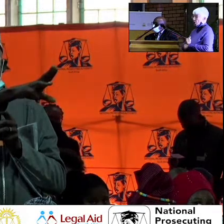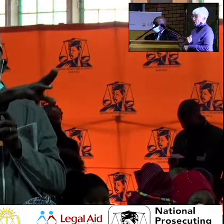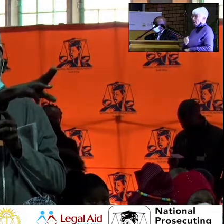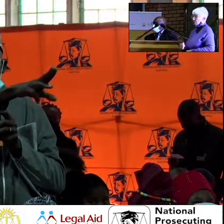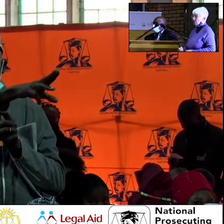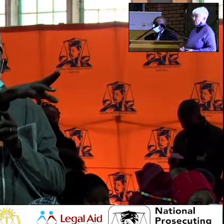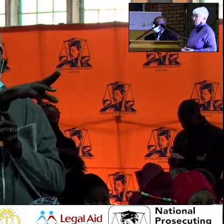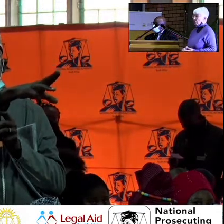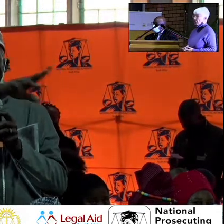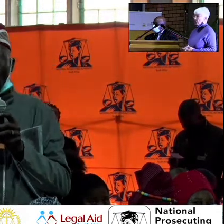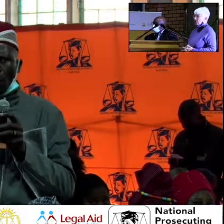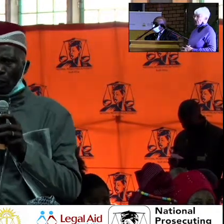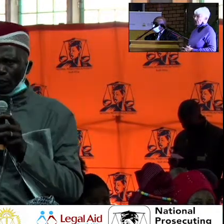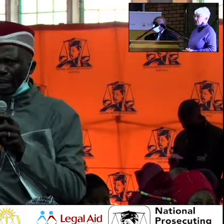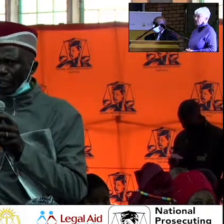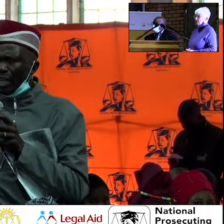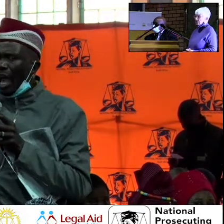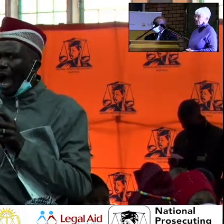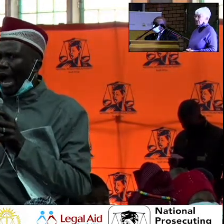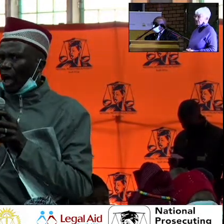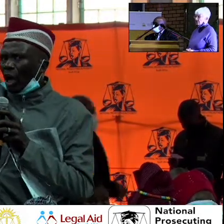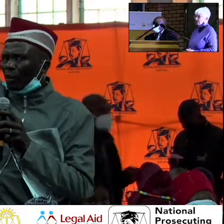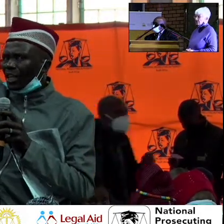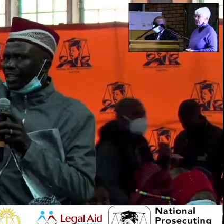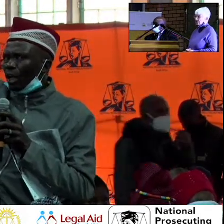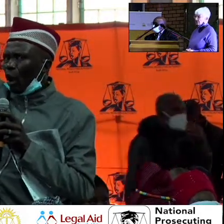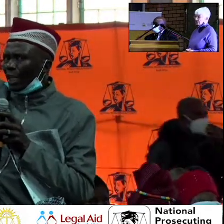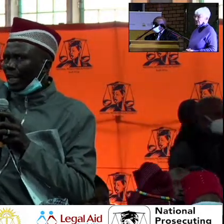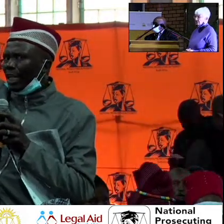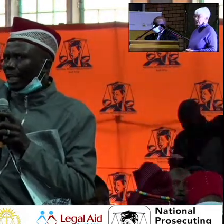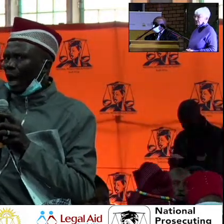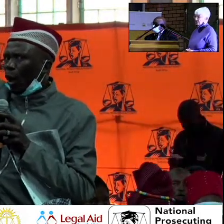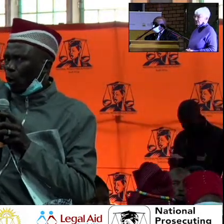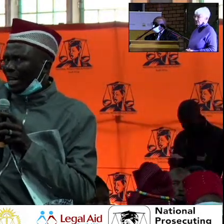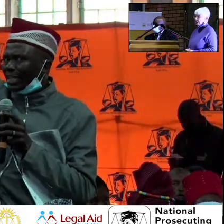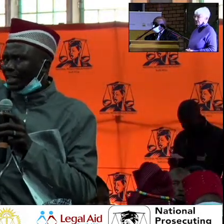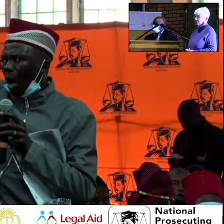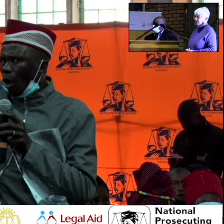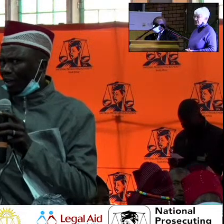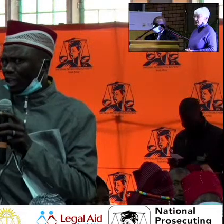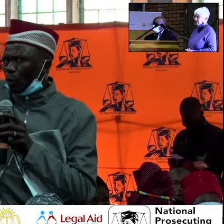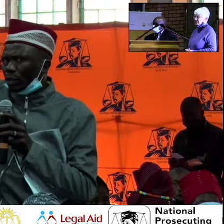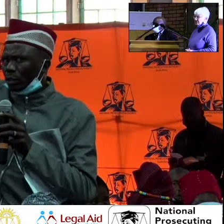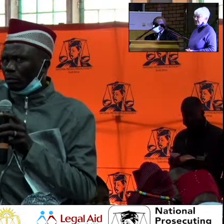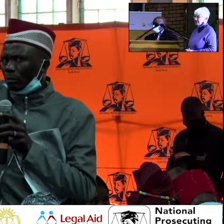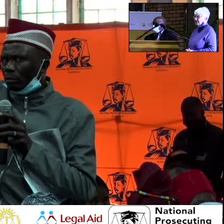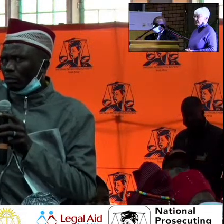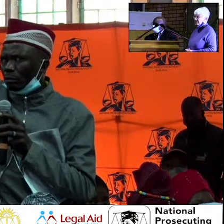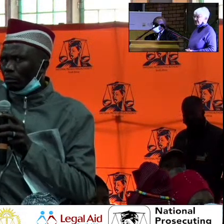at the end of the community, I don't want to take the, I don't know this thing called clinic here or what is it over the road.